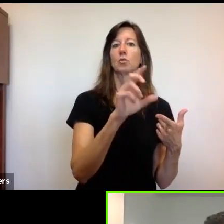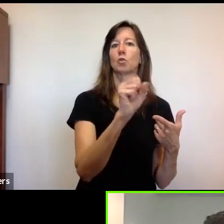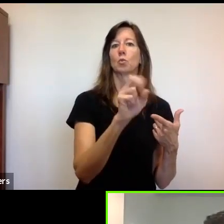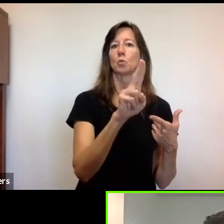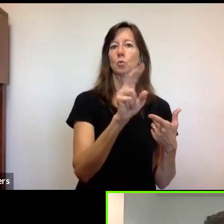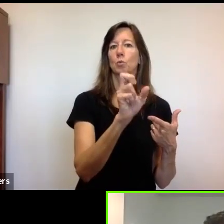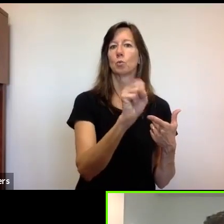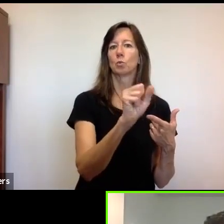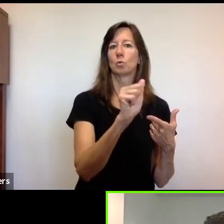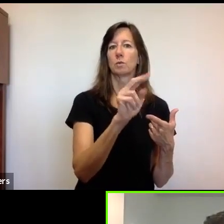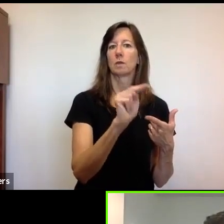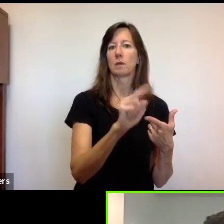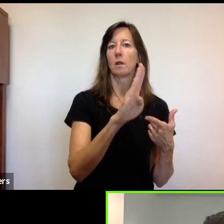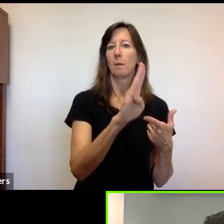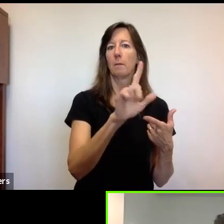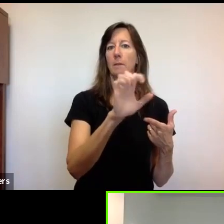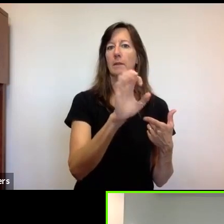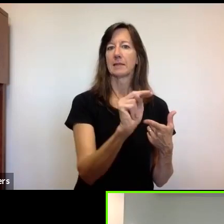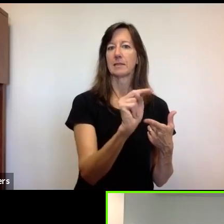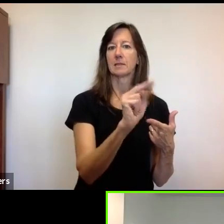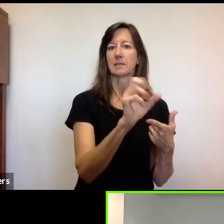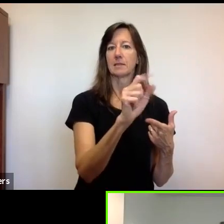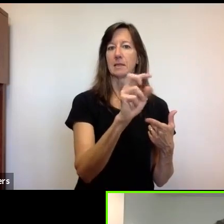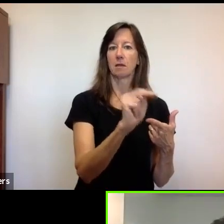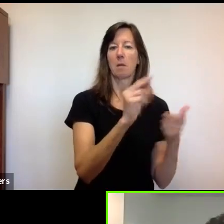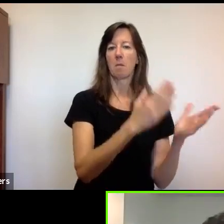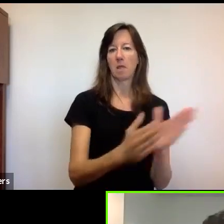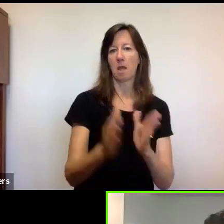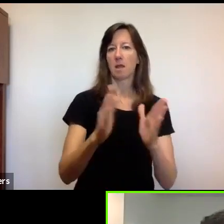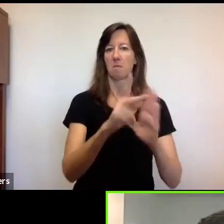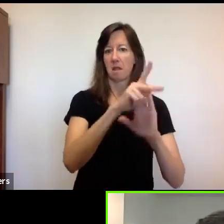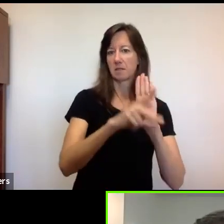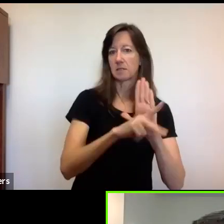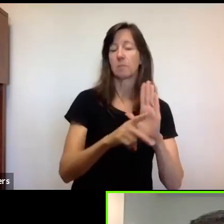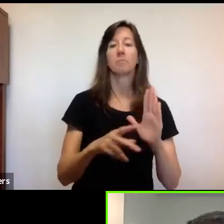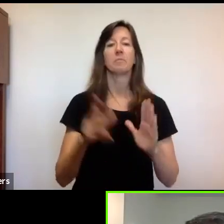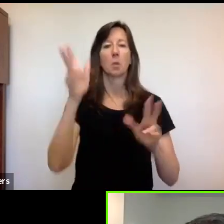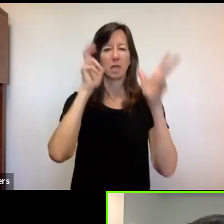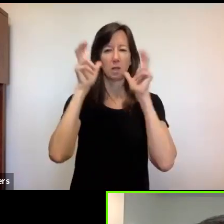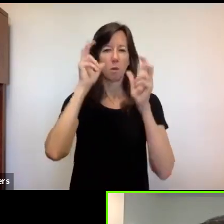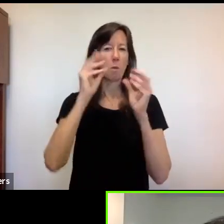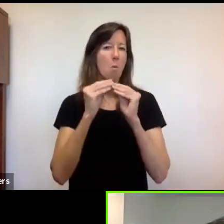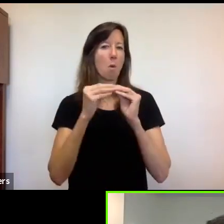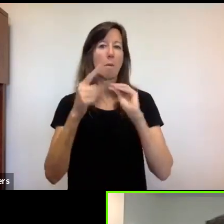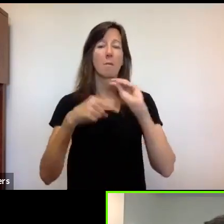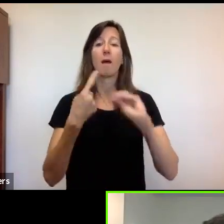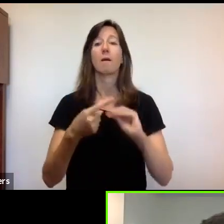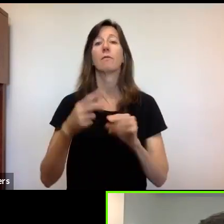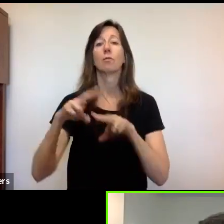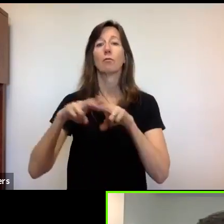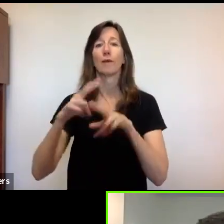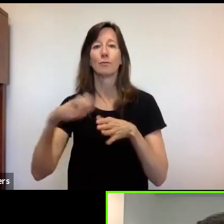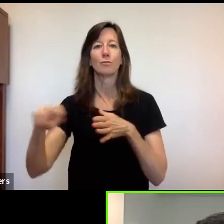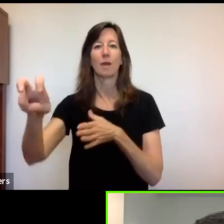regard. And you'll be able to learn more about the rail trail and this particular project again at